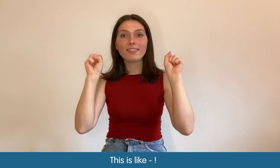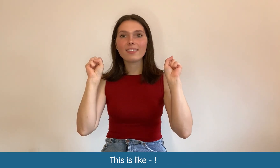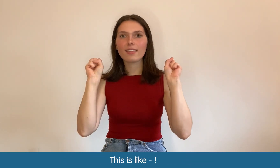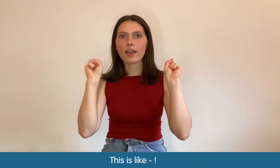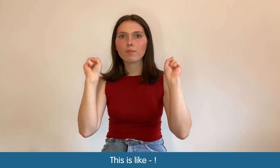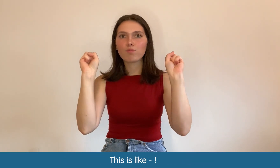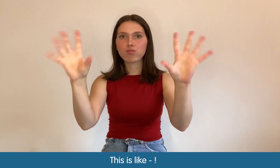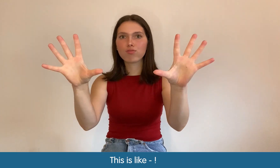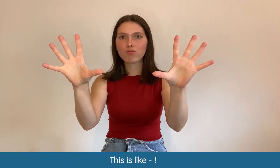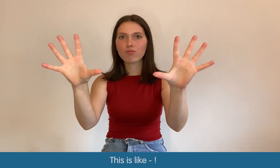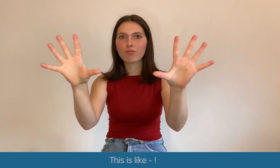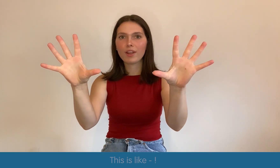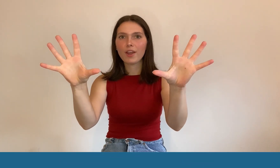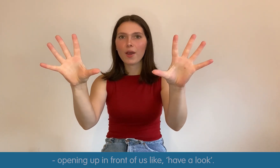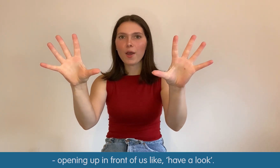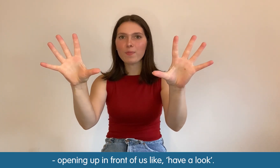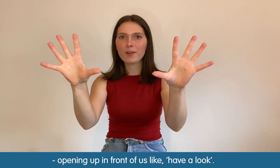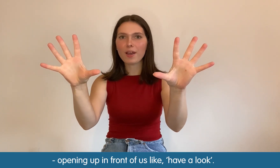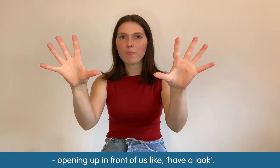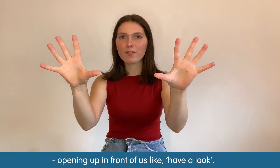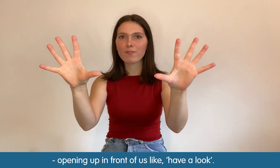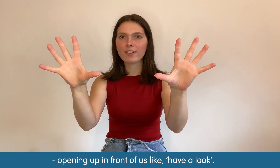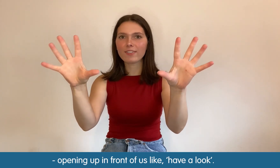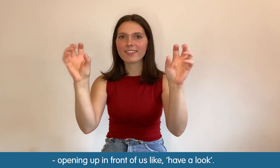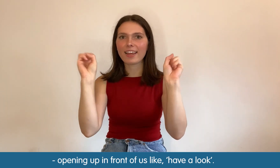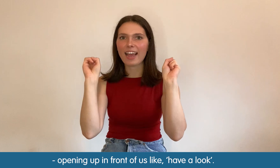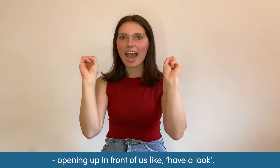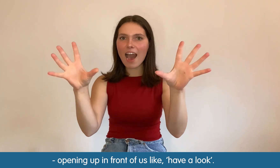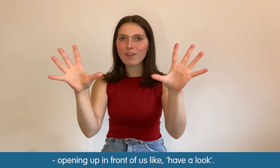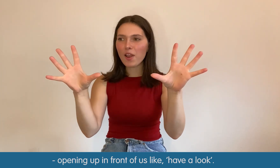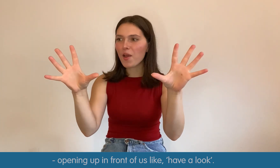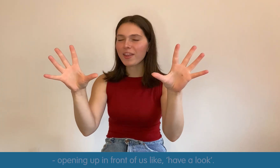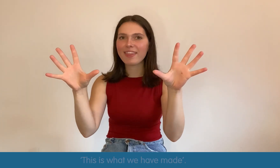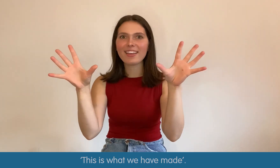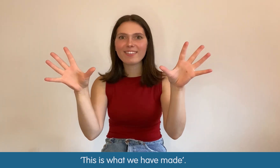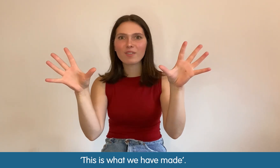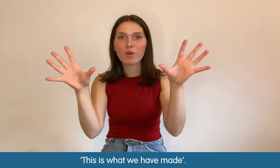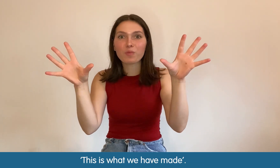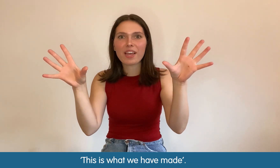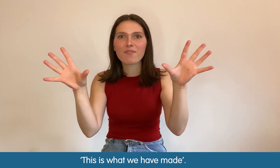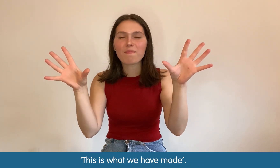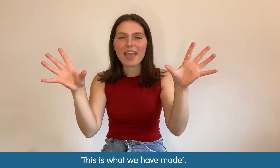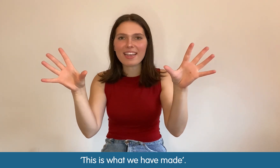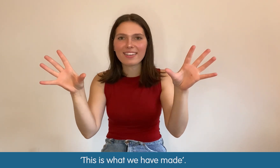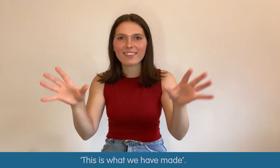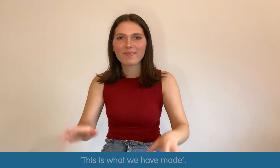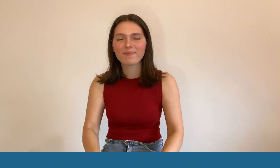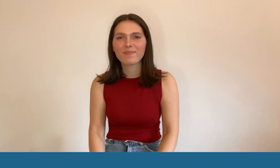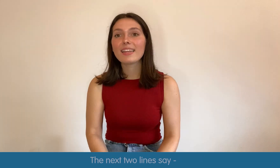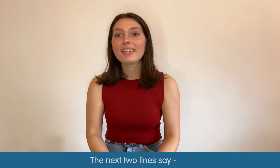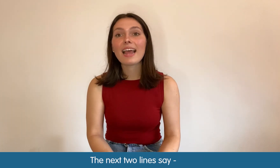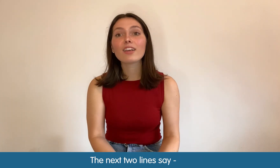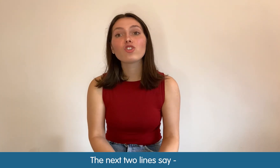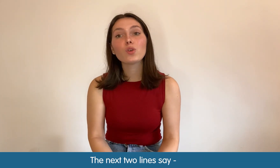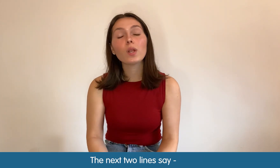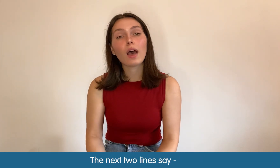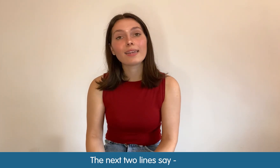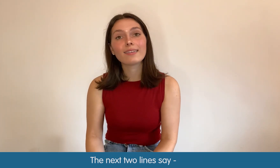is like opening up in front of us, like, have a look, this is what we have made. The next 2 lines